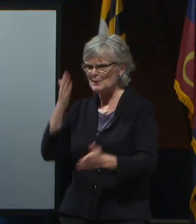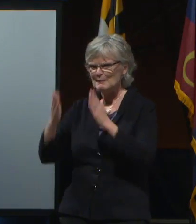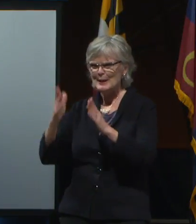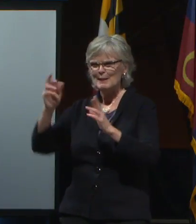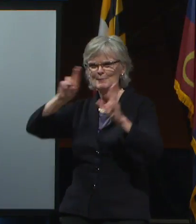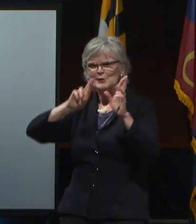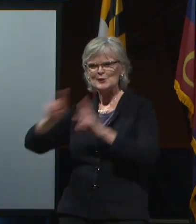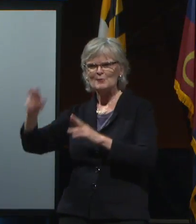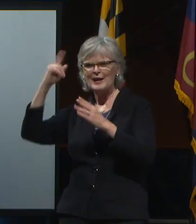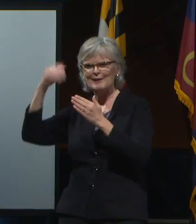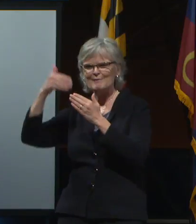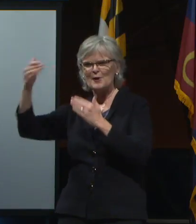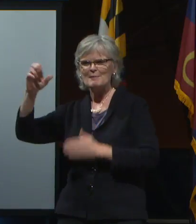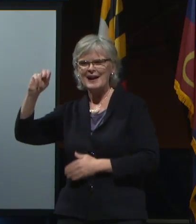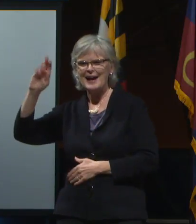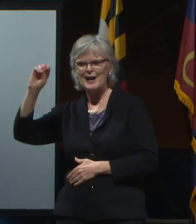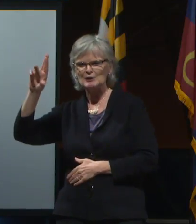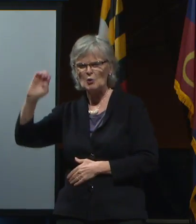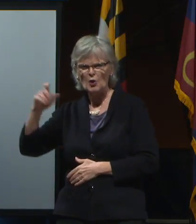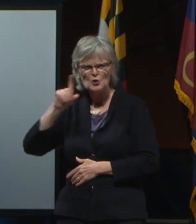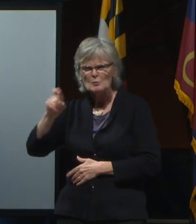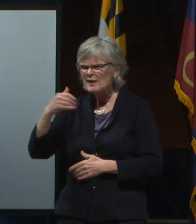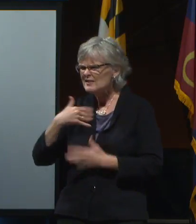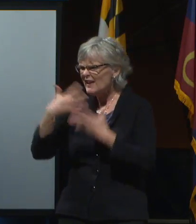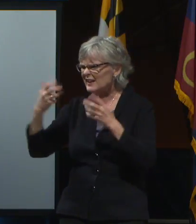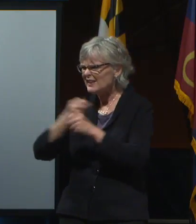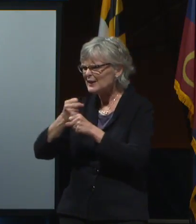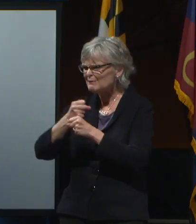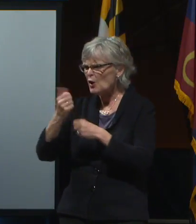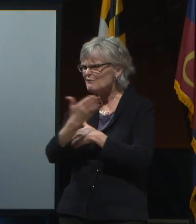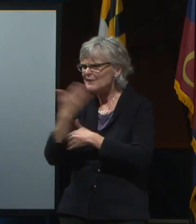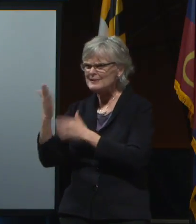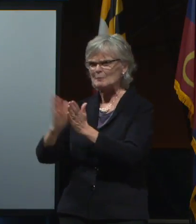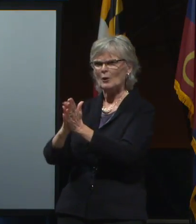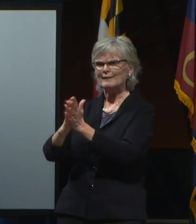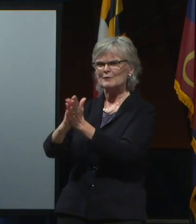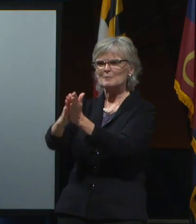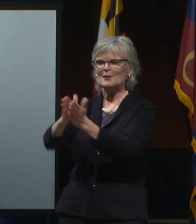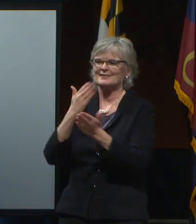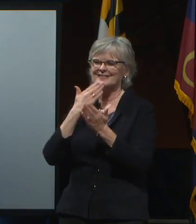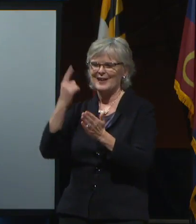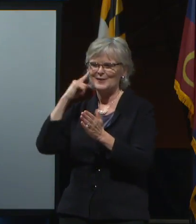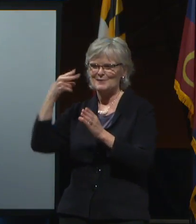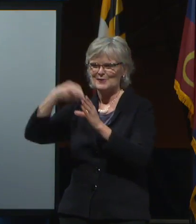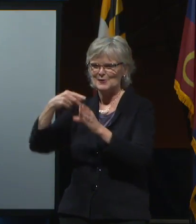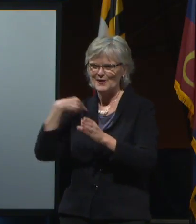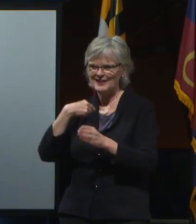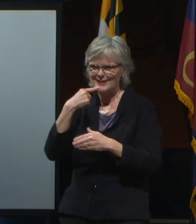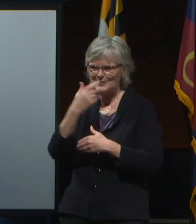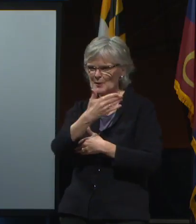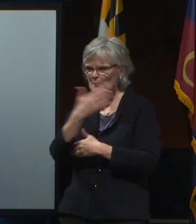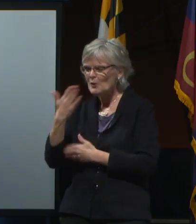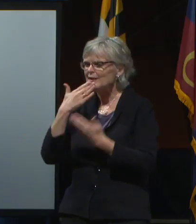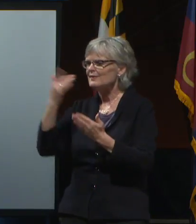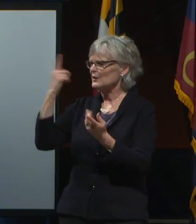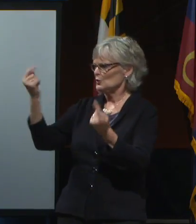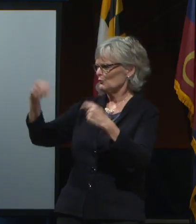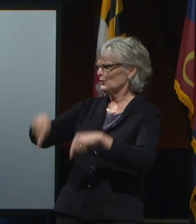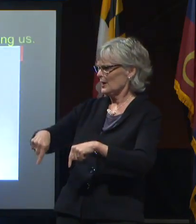encore. Well, you must have had a lot of coffee this morning. But thank you so much for joining us. Good morning, everyone. Thank you all for being